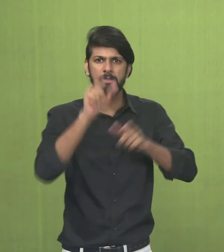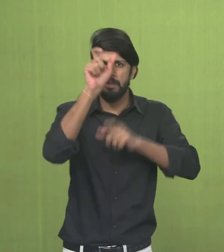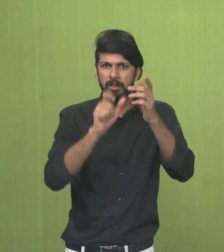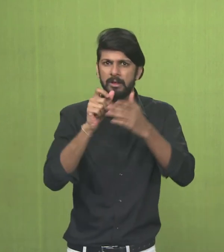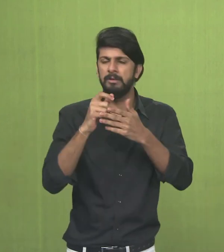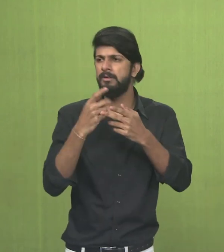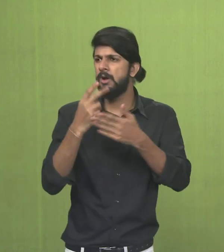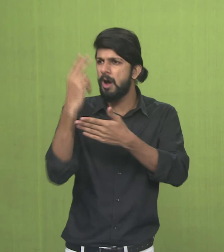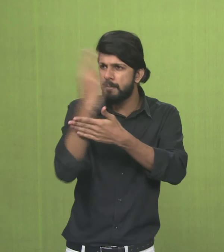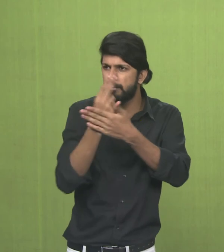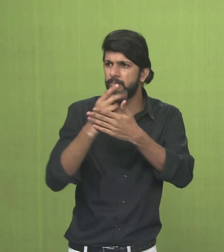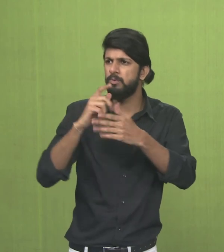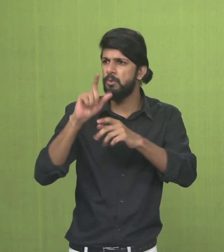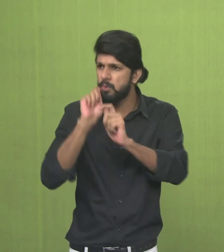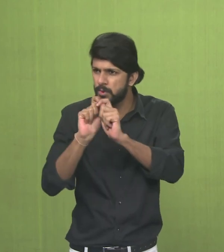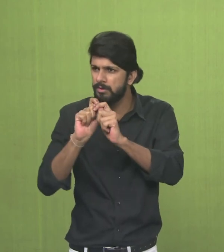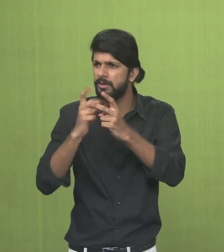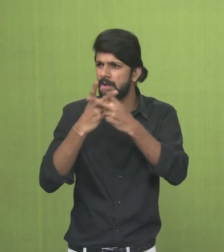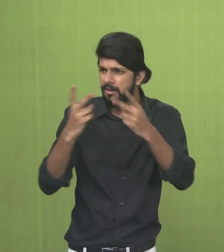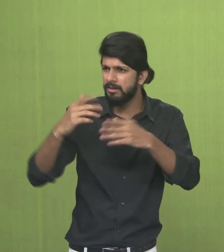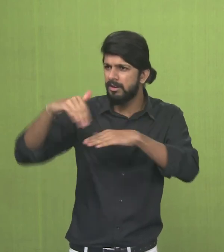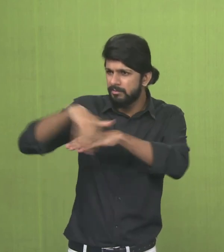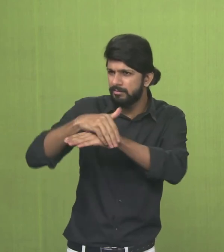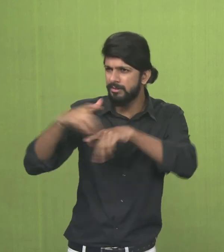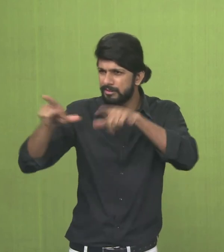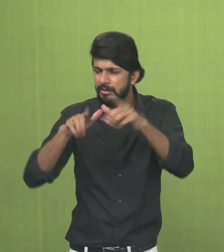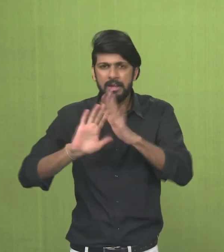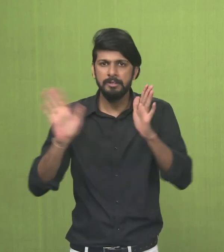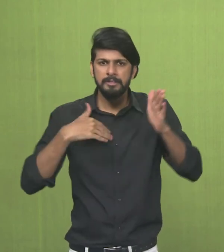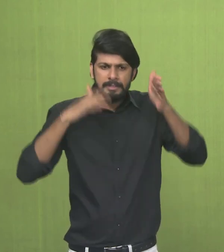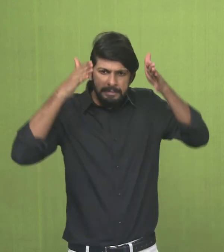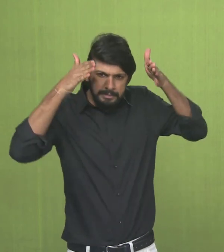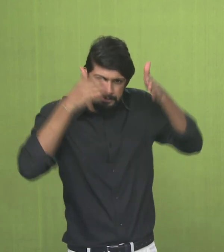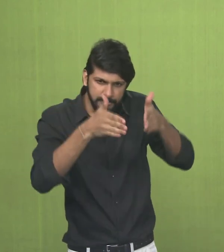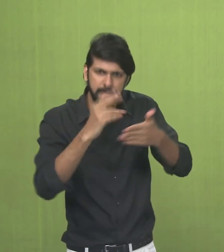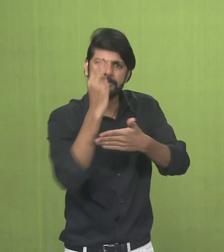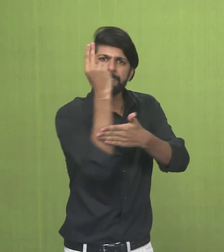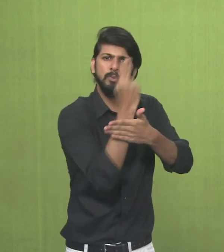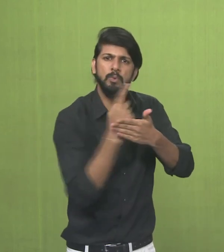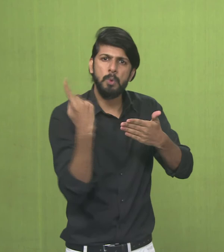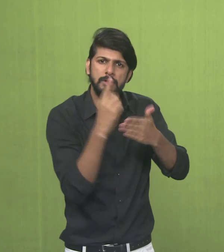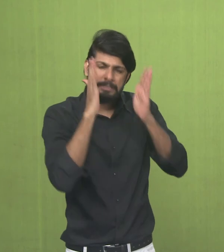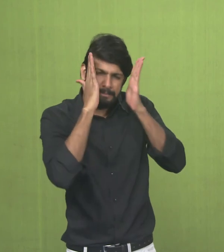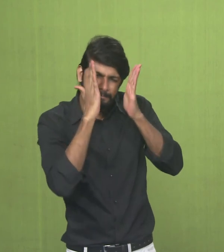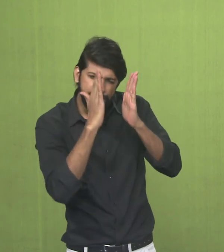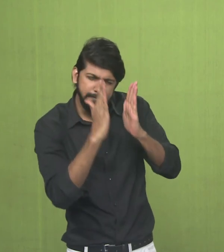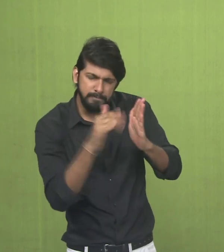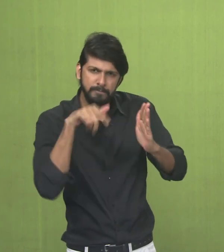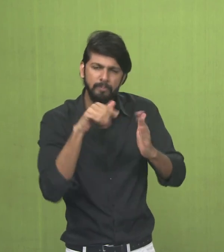Purview is the scope or the focus. For example, the purview or